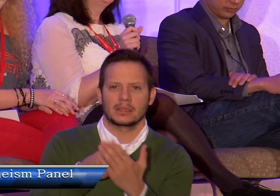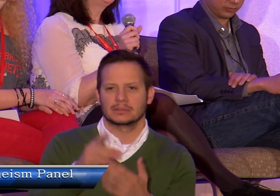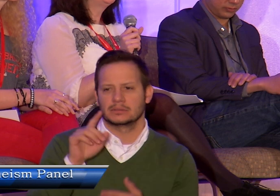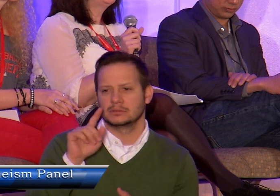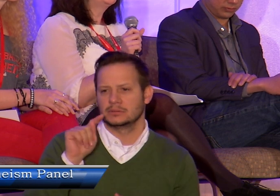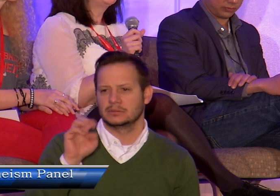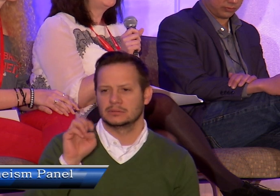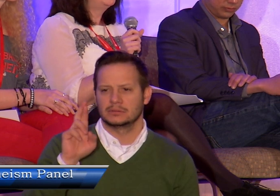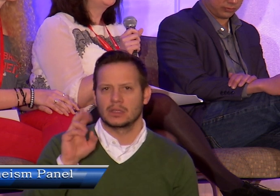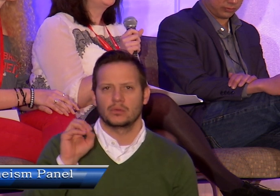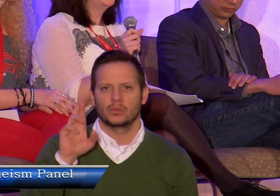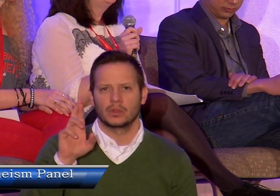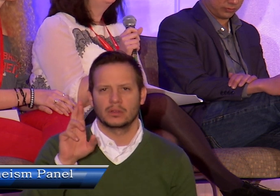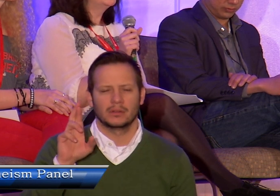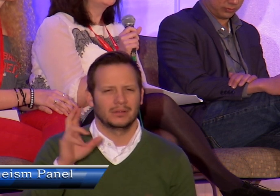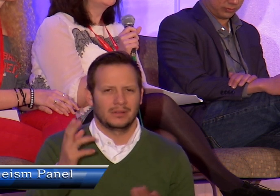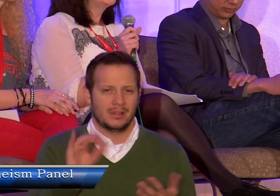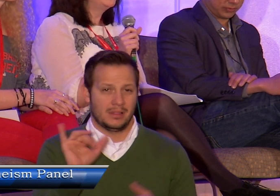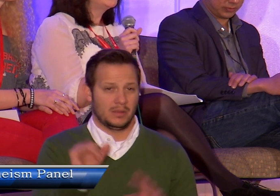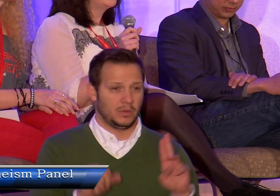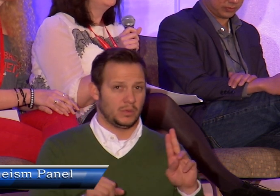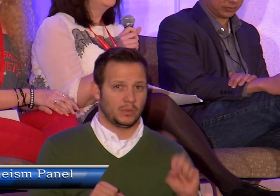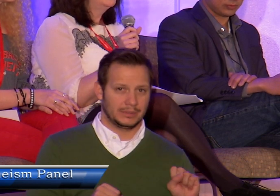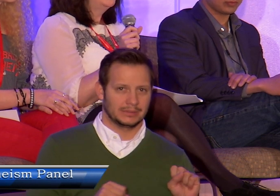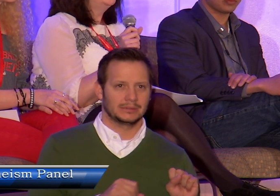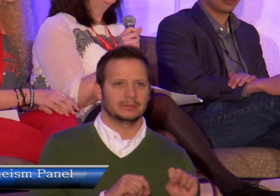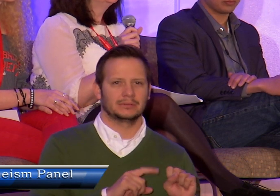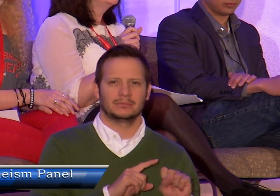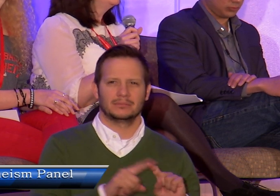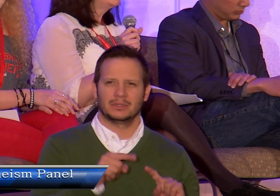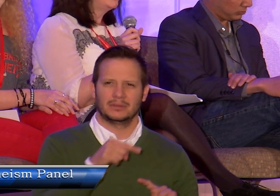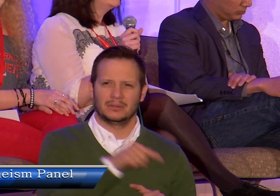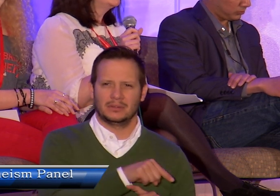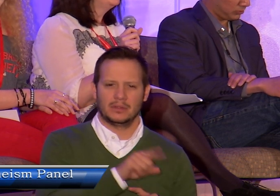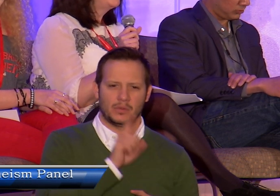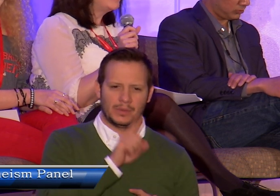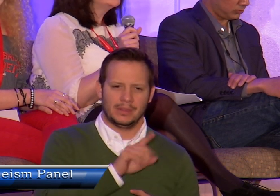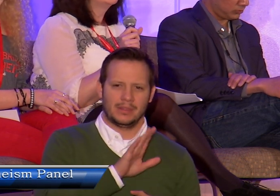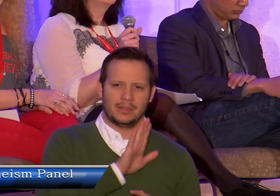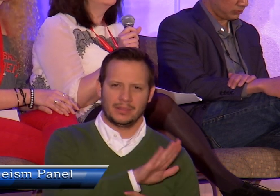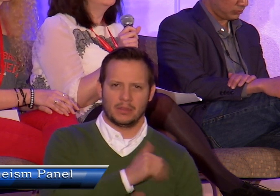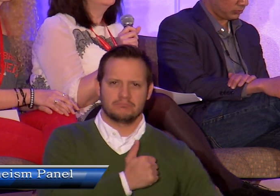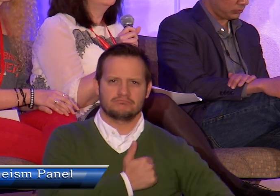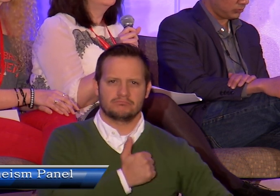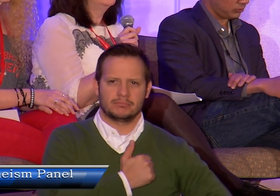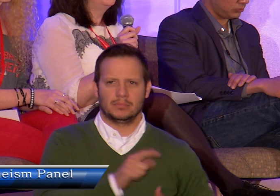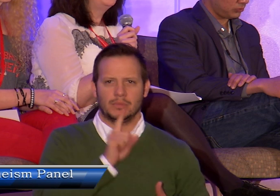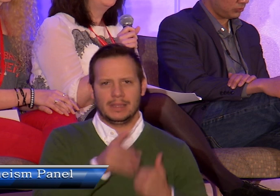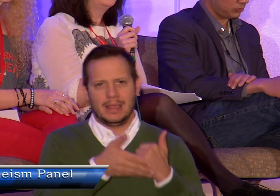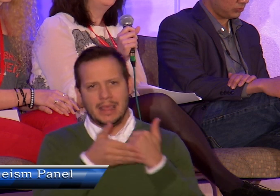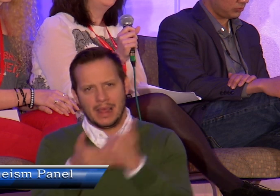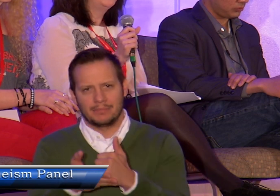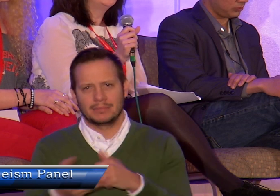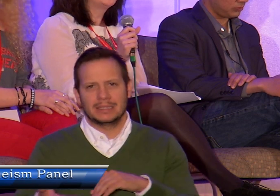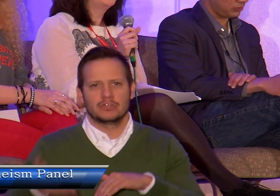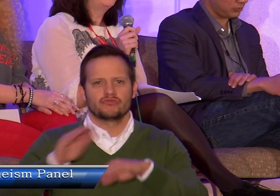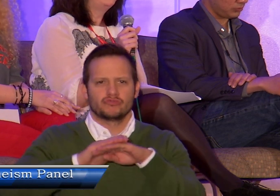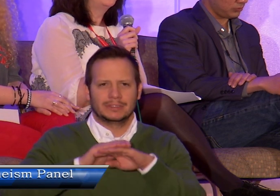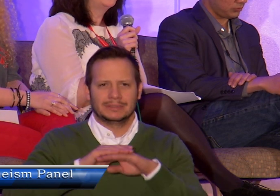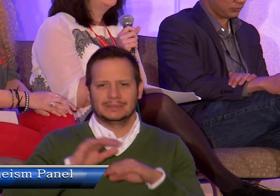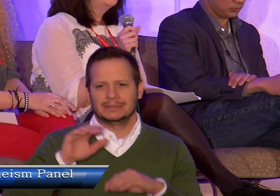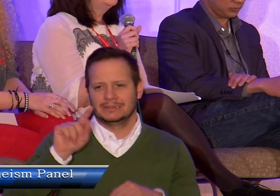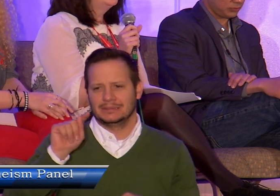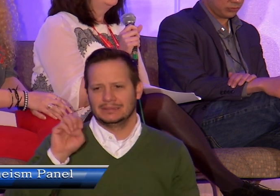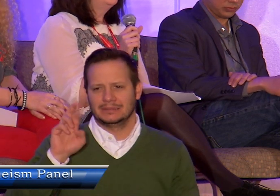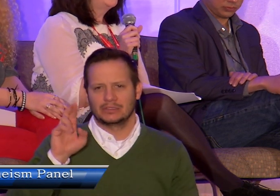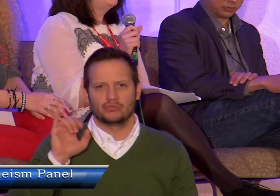its militarism has helped to increase Islamism and Islamic terrorism against the people of the Middle East and North